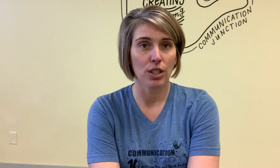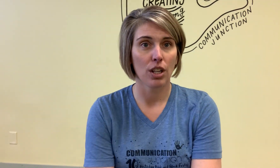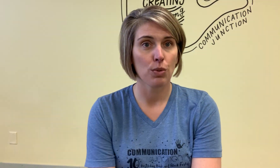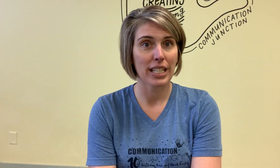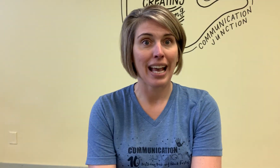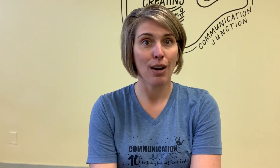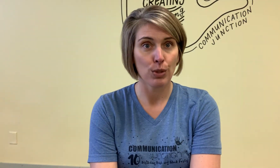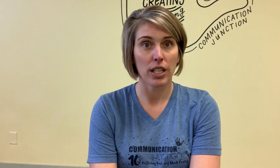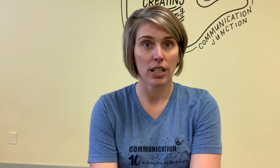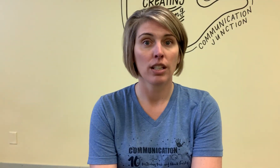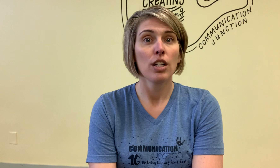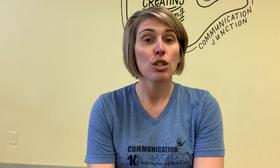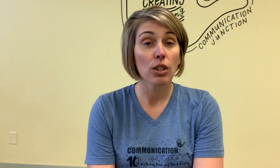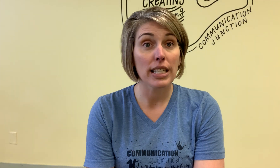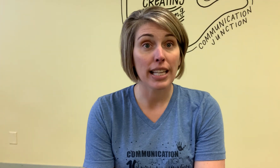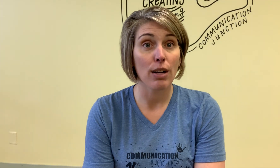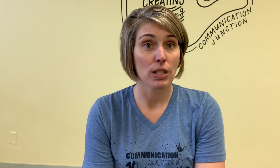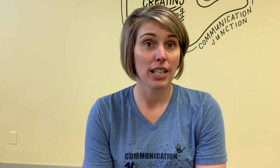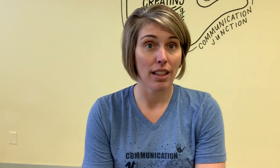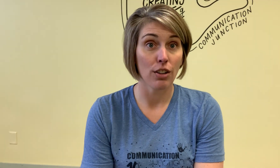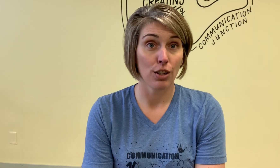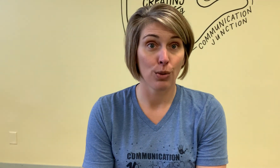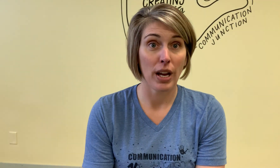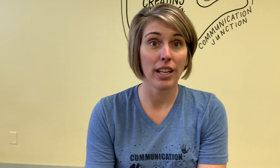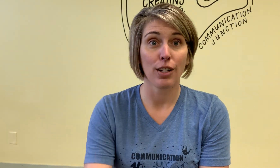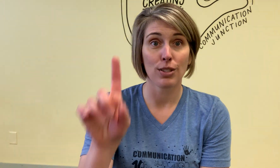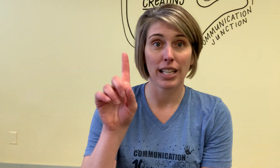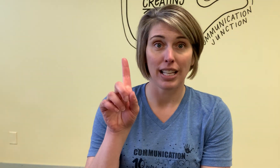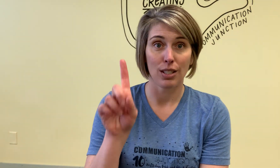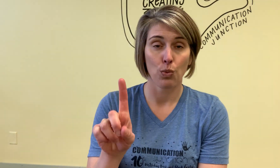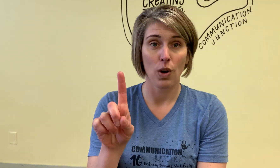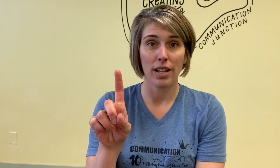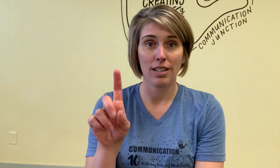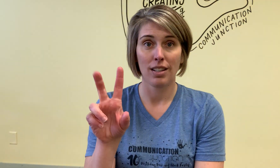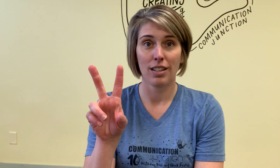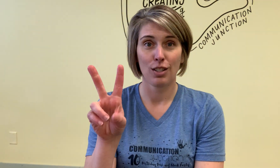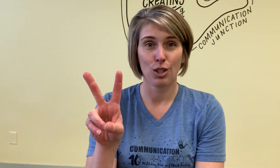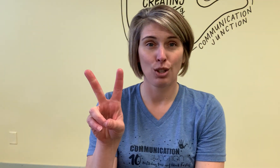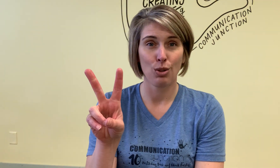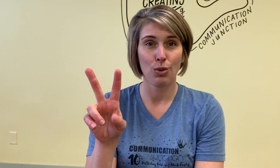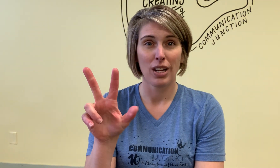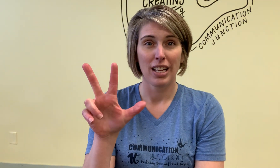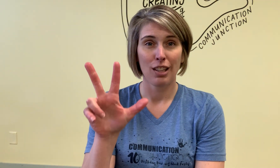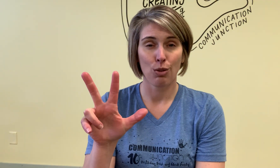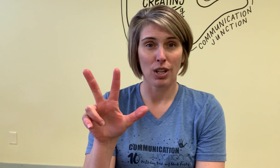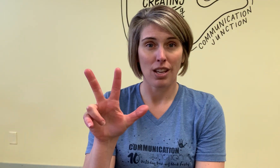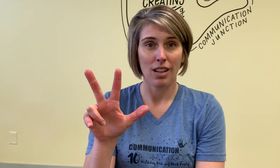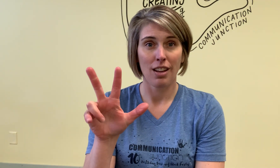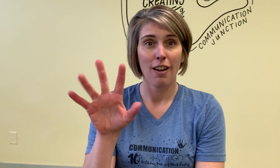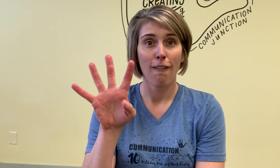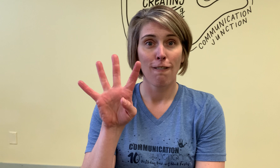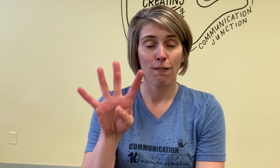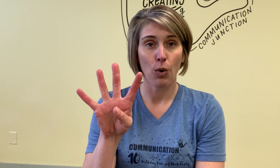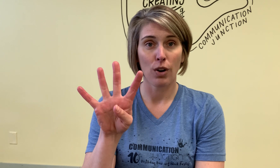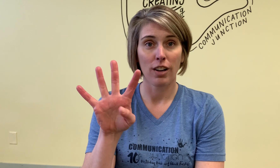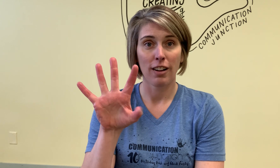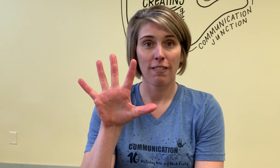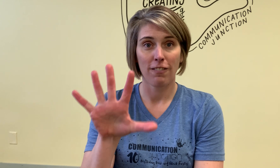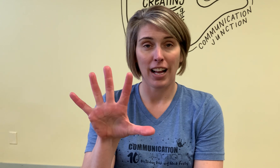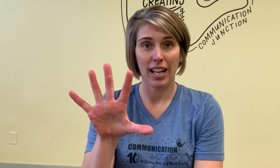on was counting. So let's count together. Are you ready? It goes like this. 1, 2, 3, 4,